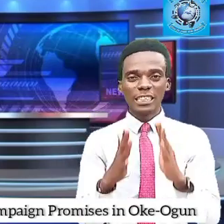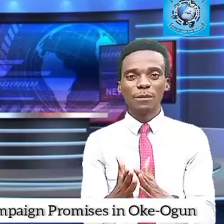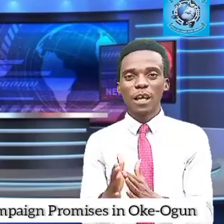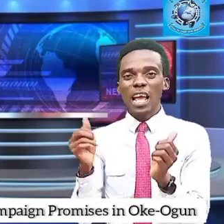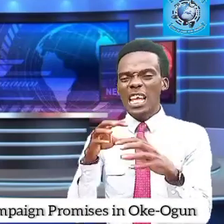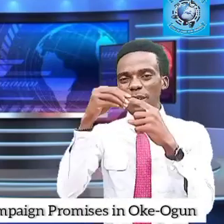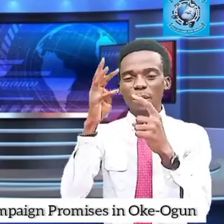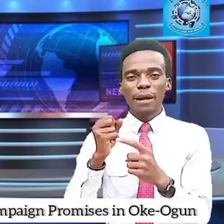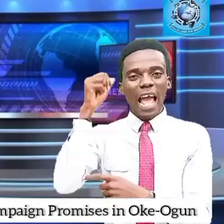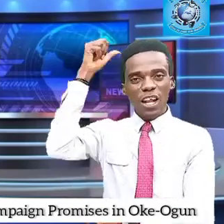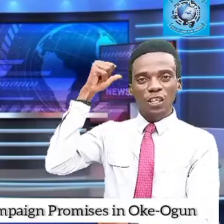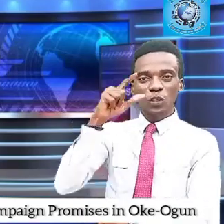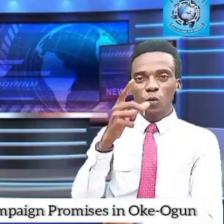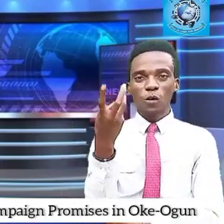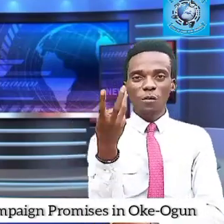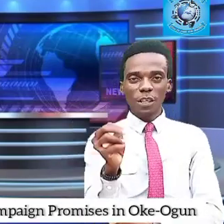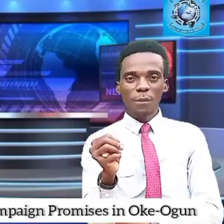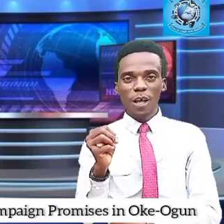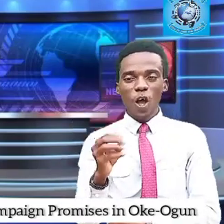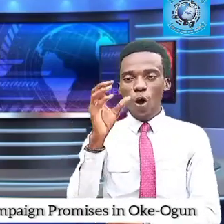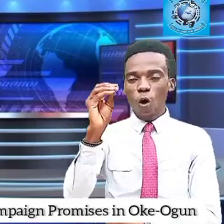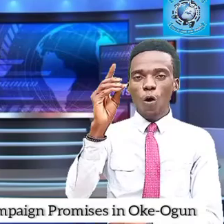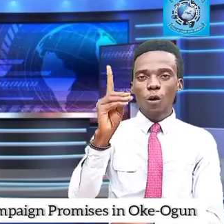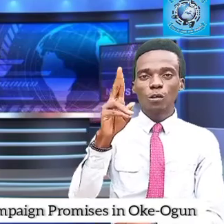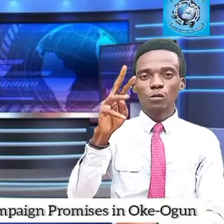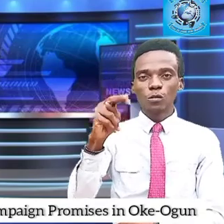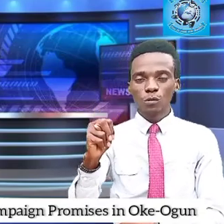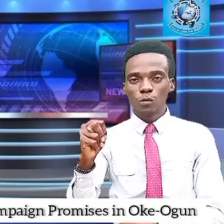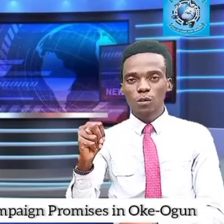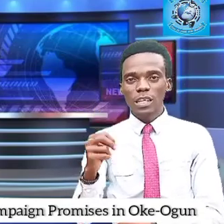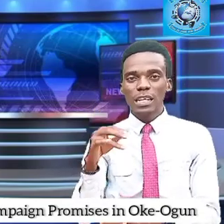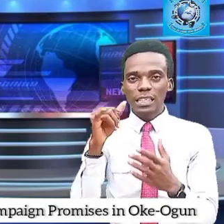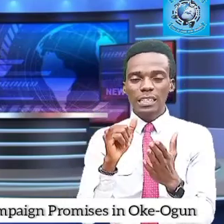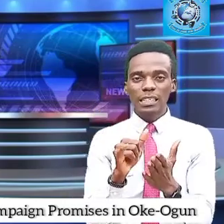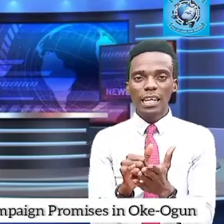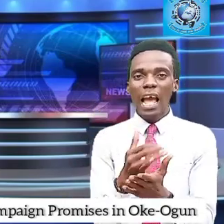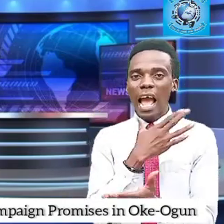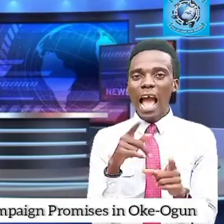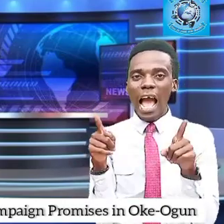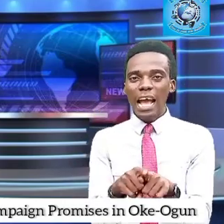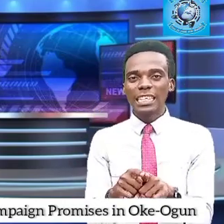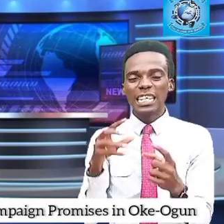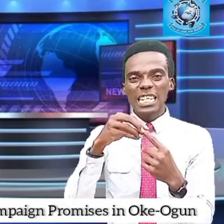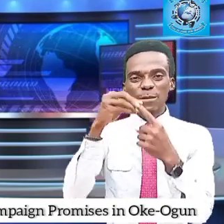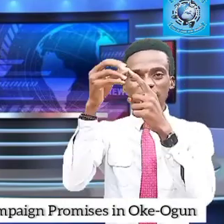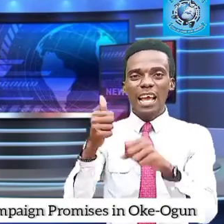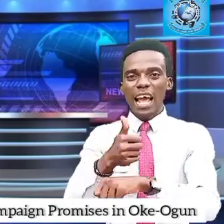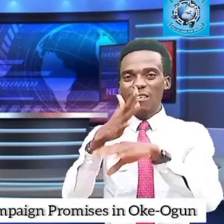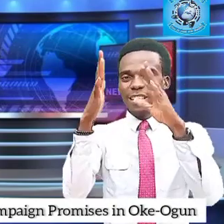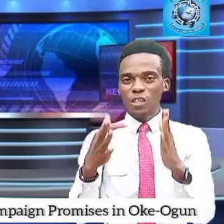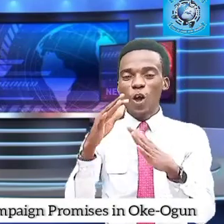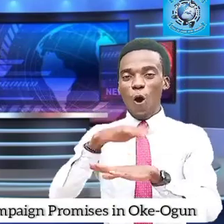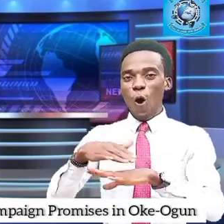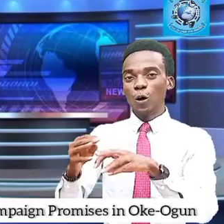especially by anointing one of them, Odunayo Kayode Dajumau, as special advisor on